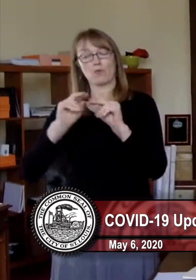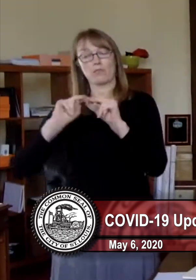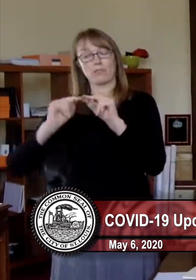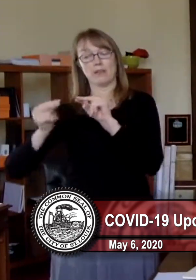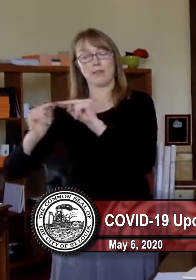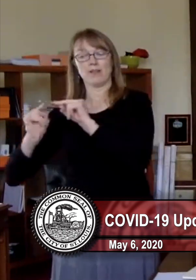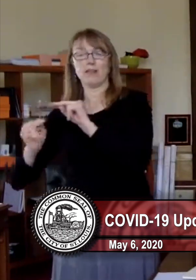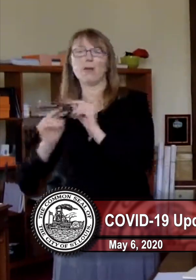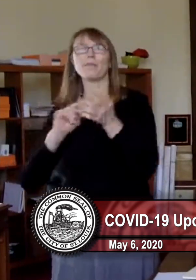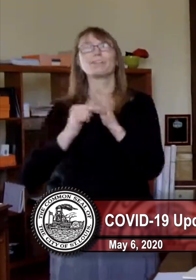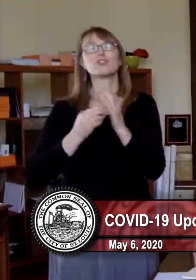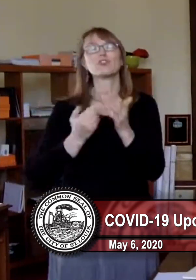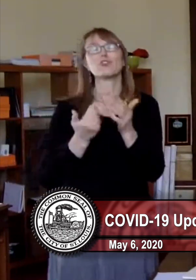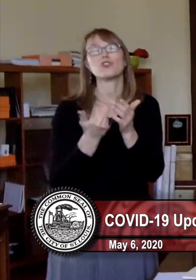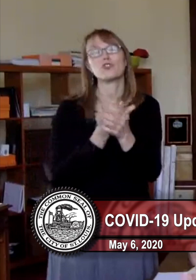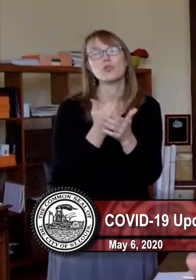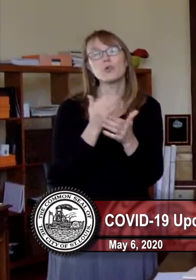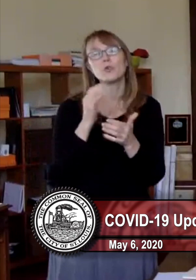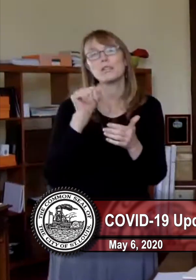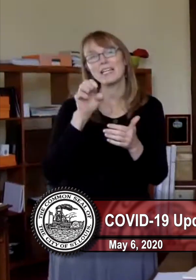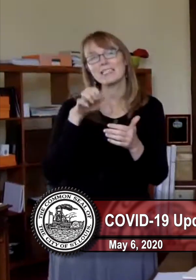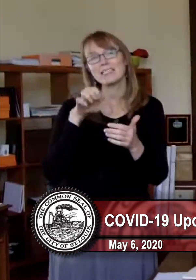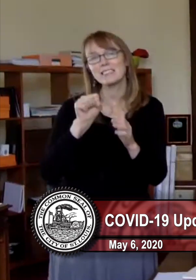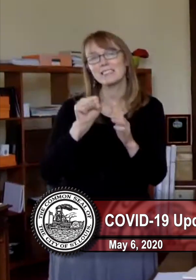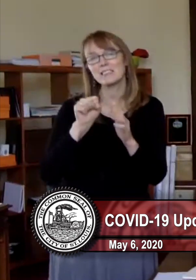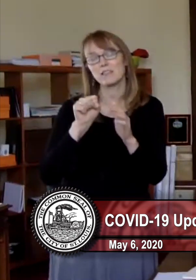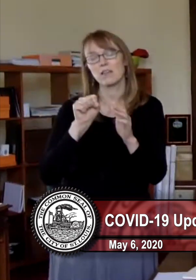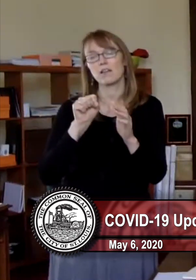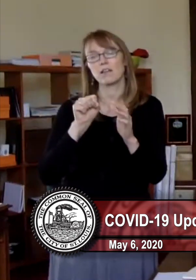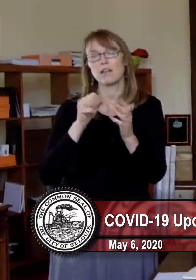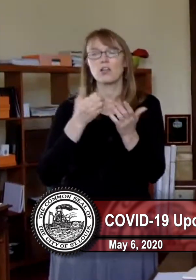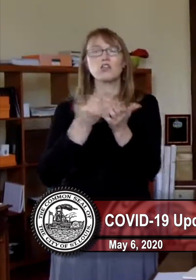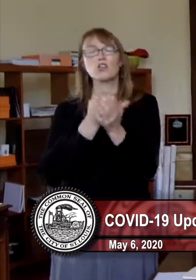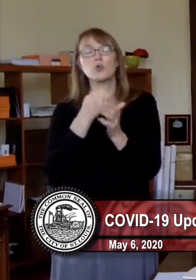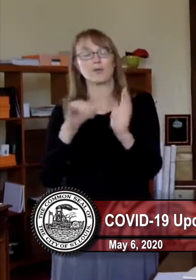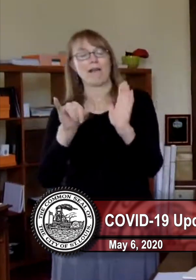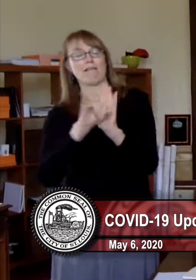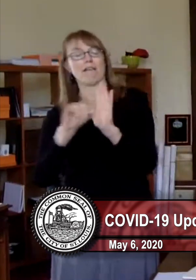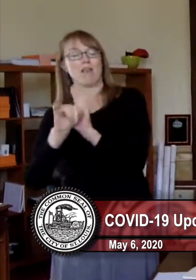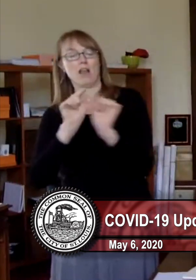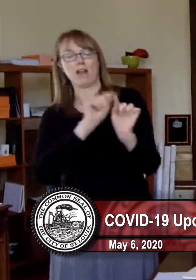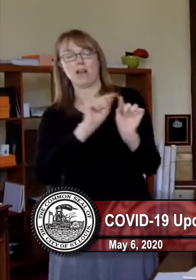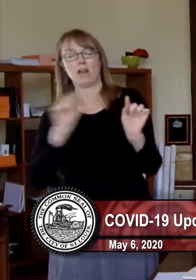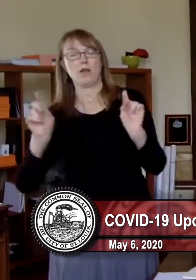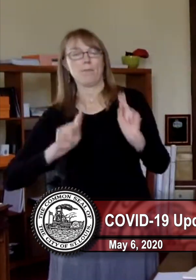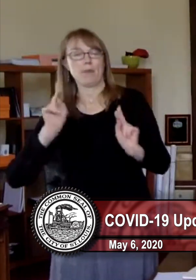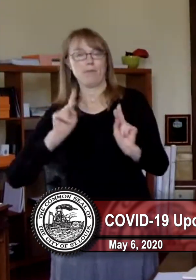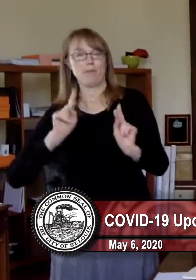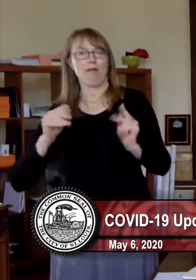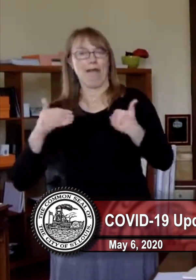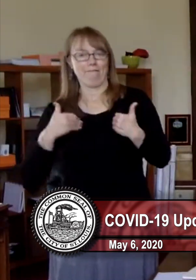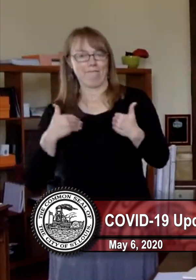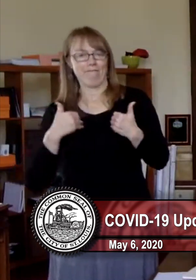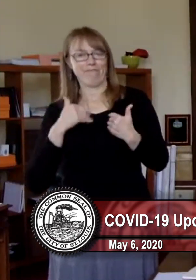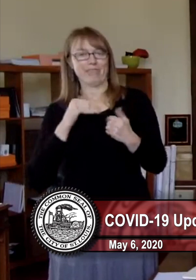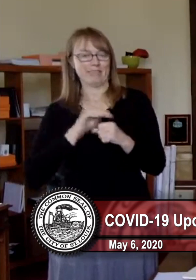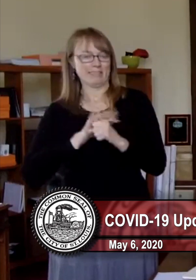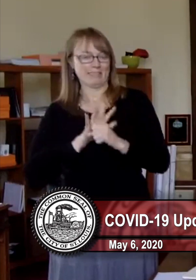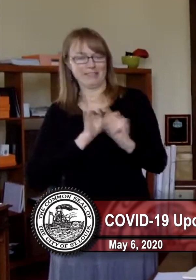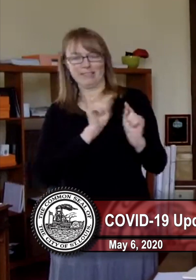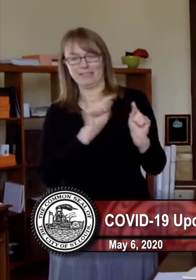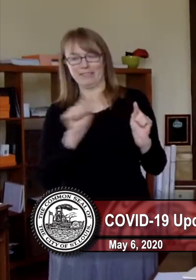we believe that those cases are going to go up because of more testing. So the amount of testing we're able to do is the